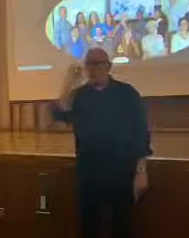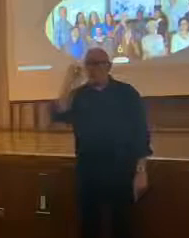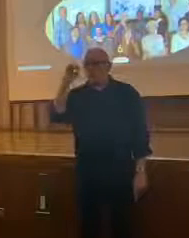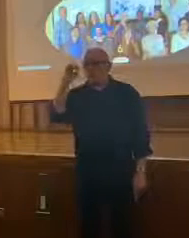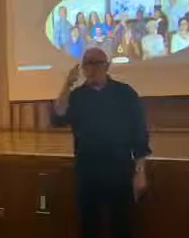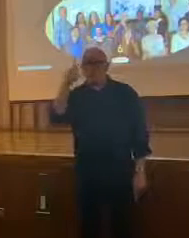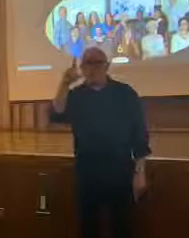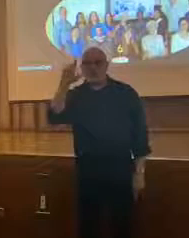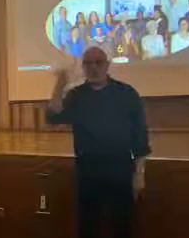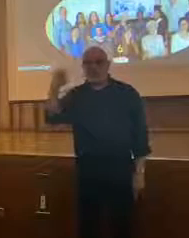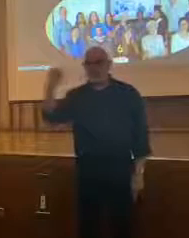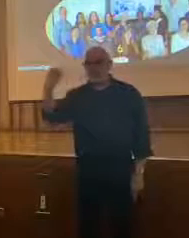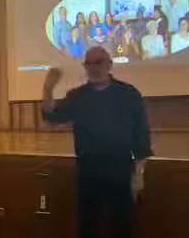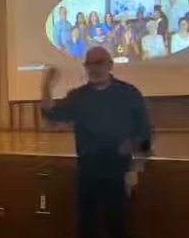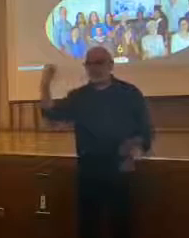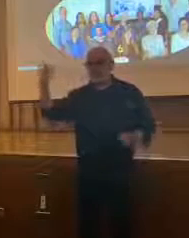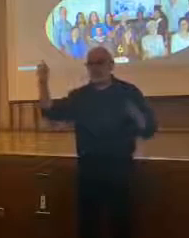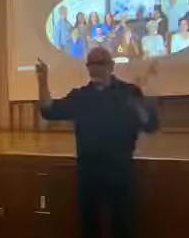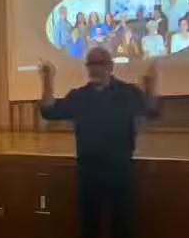Nice. Edlio.